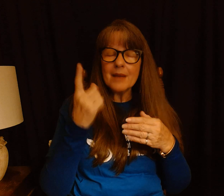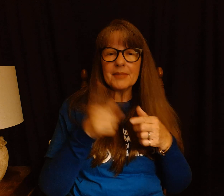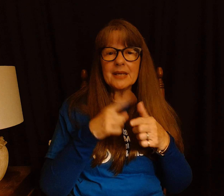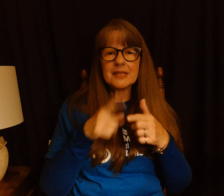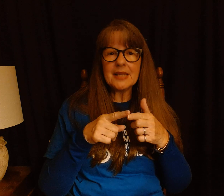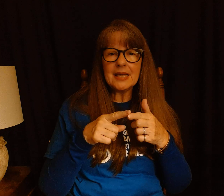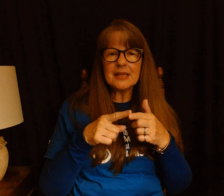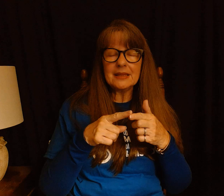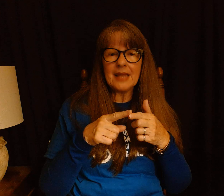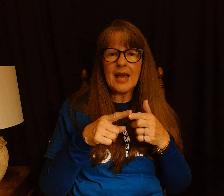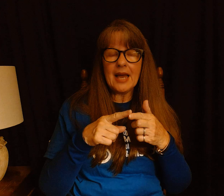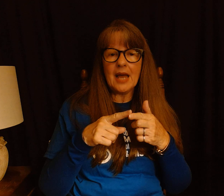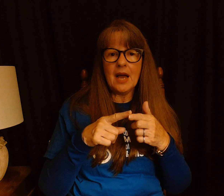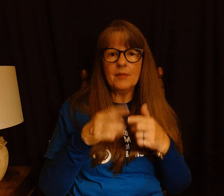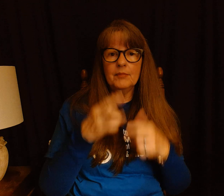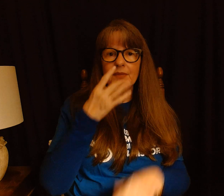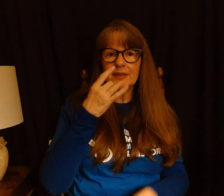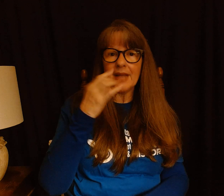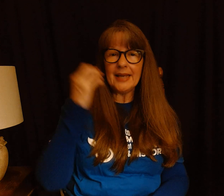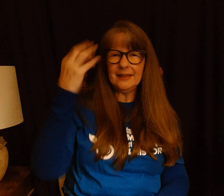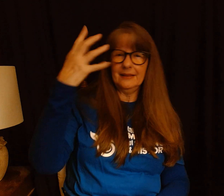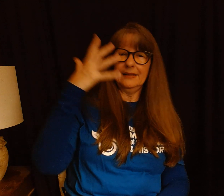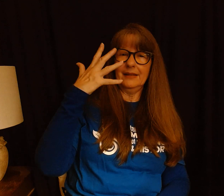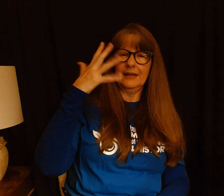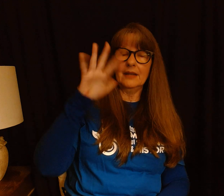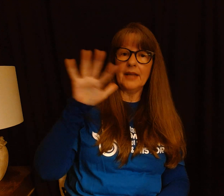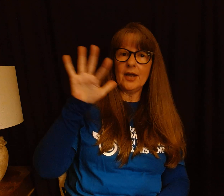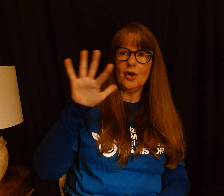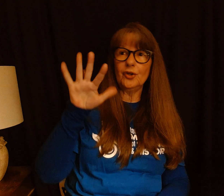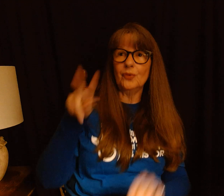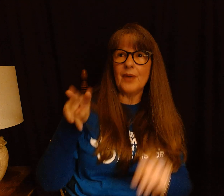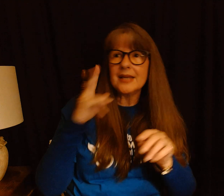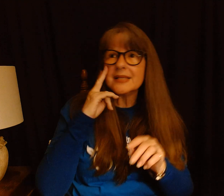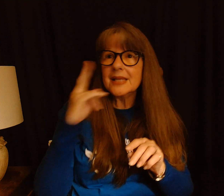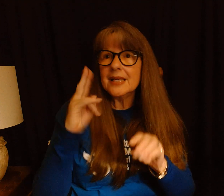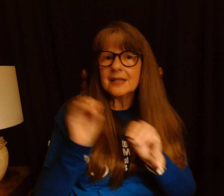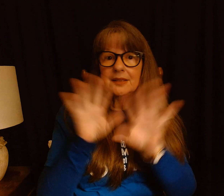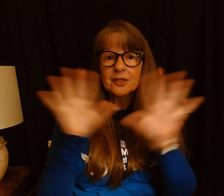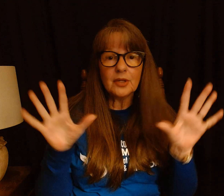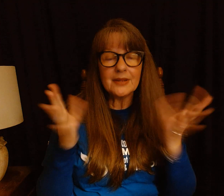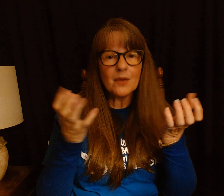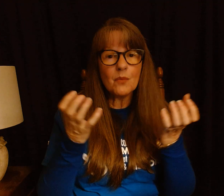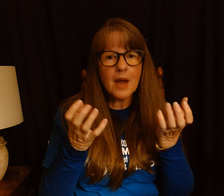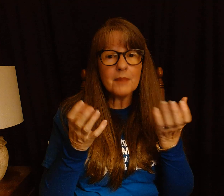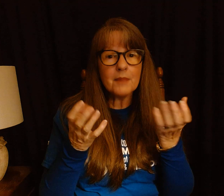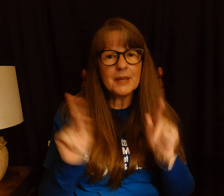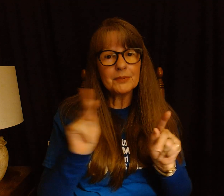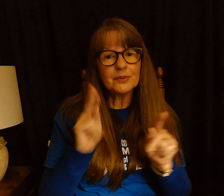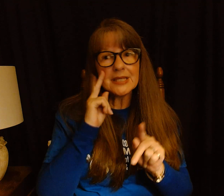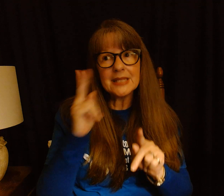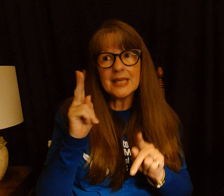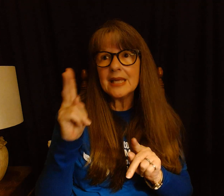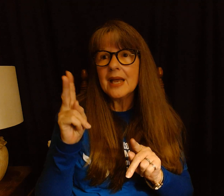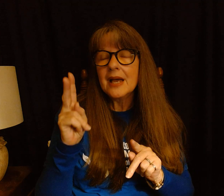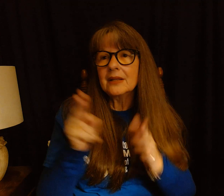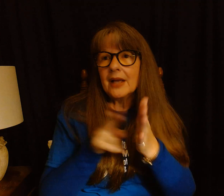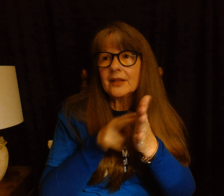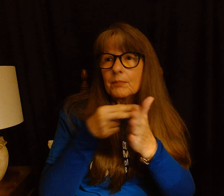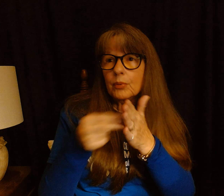because then that the light glare, you can't see it clearly, and they want people to see like the